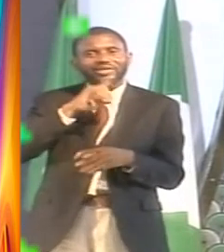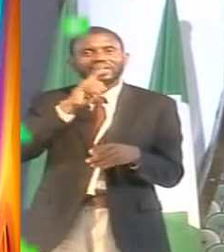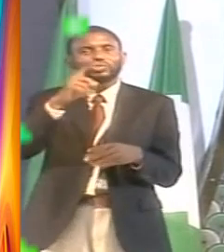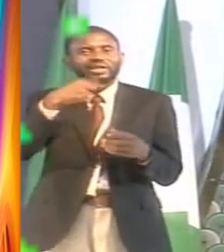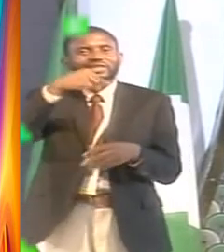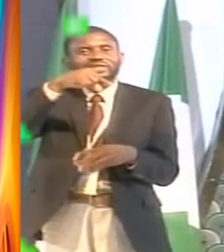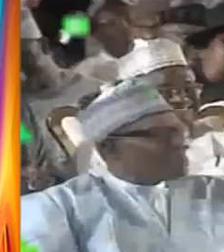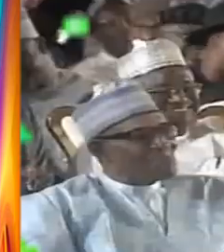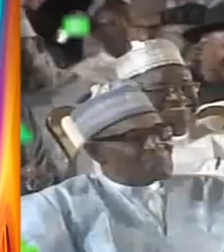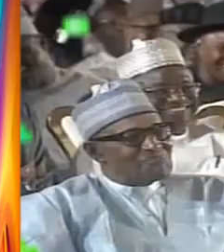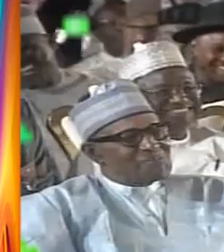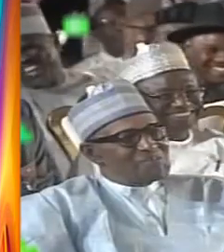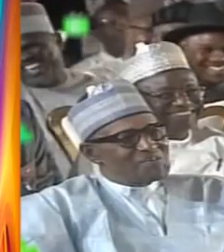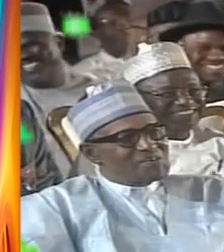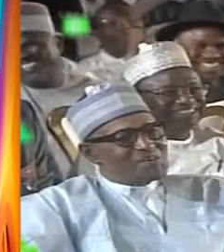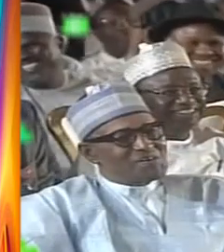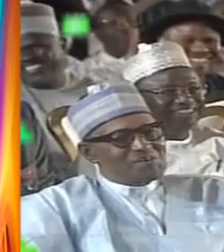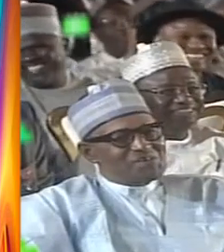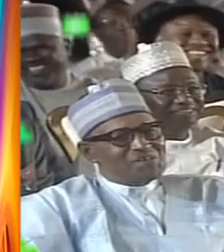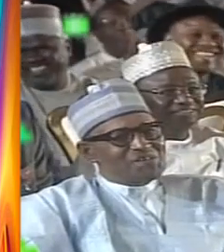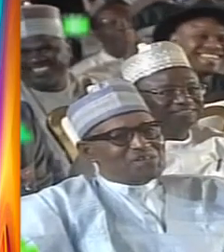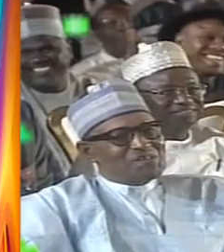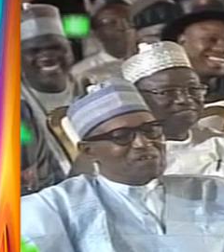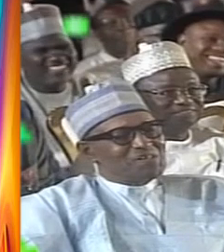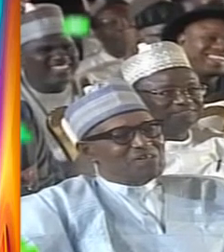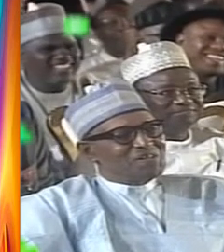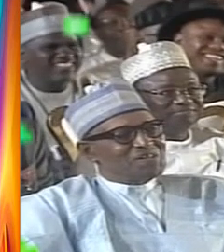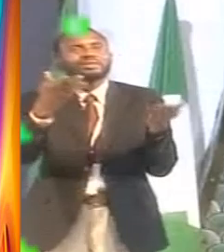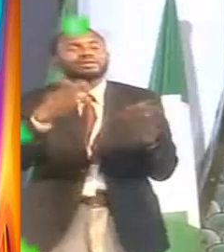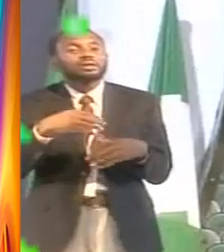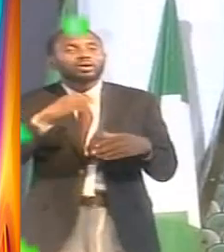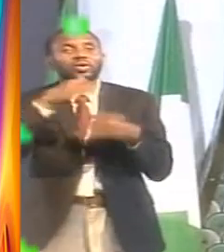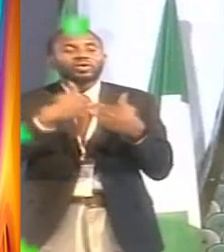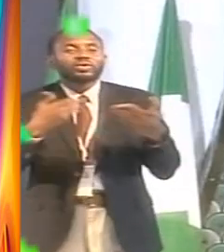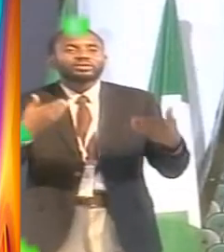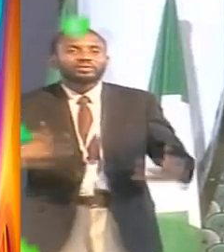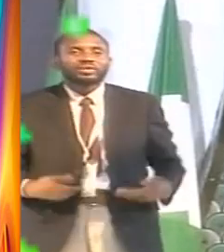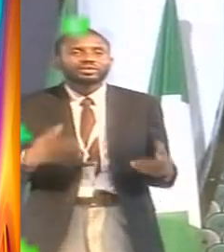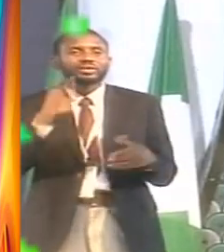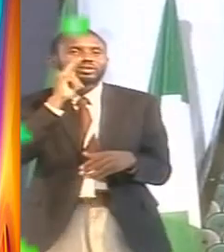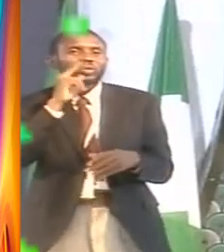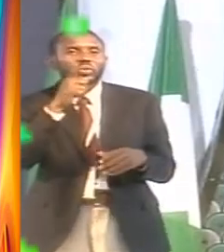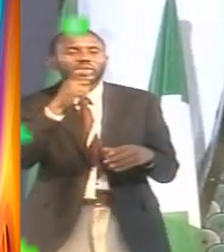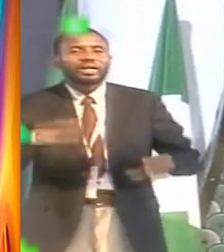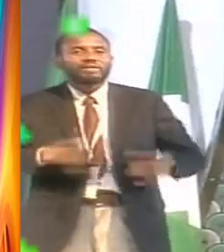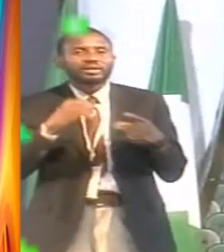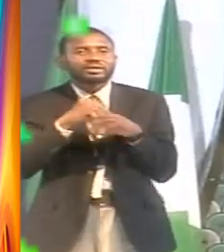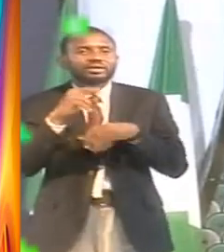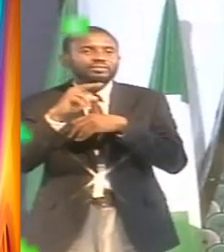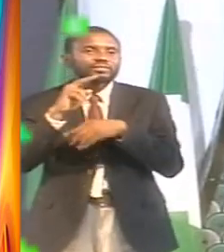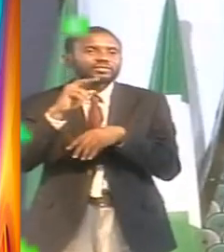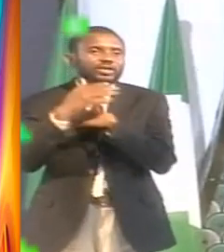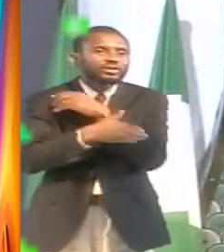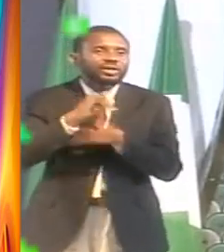with a green card? So the young Nigerians who are living in our country, I always say to them, no, I'm not worried. Really, I'm not